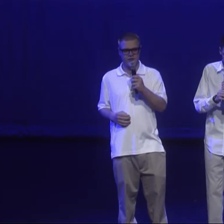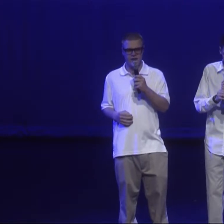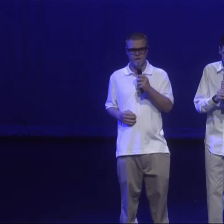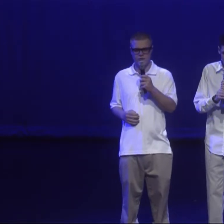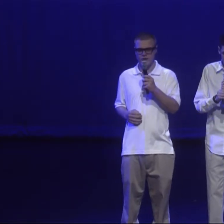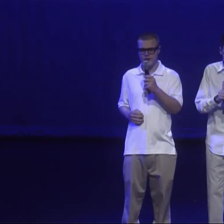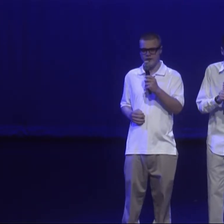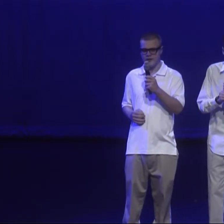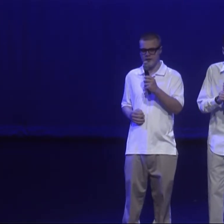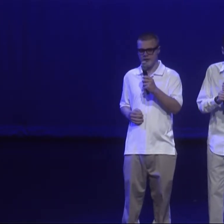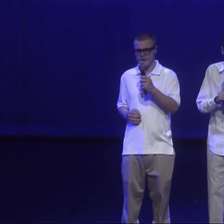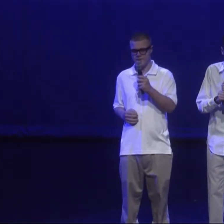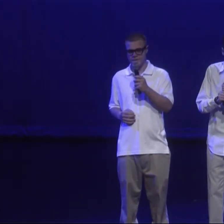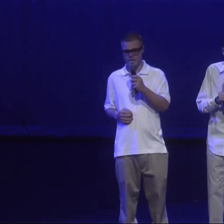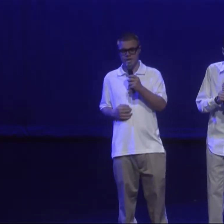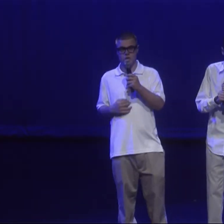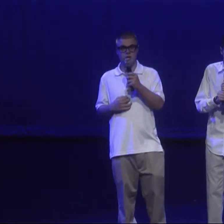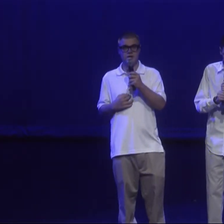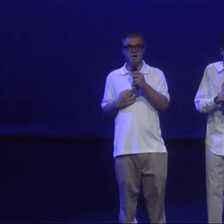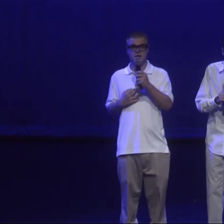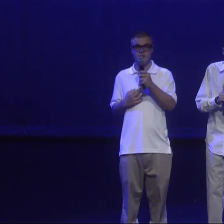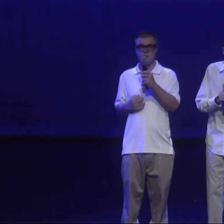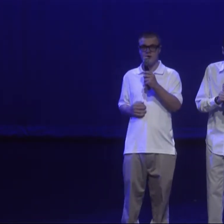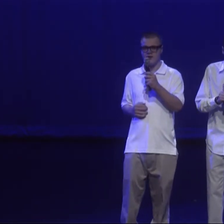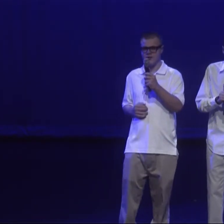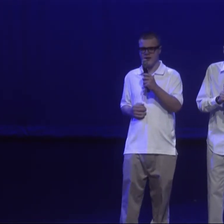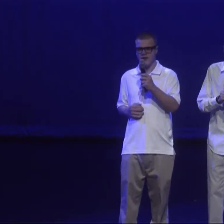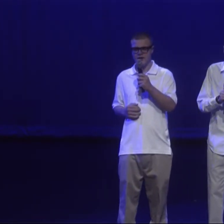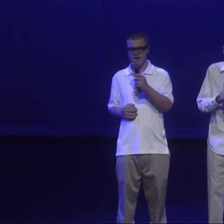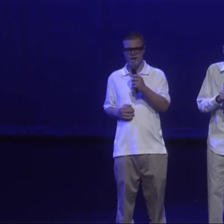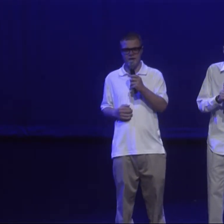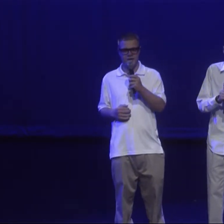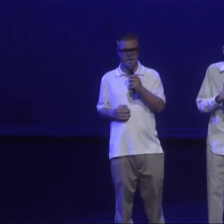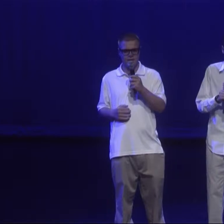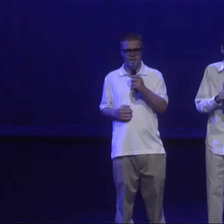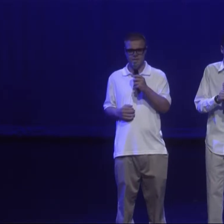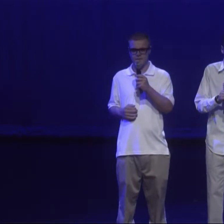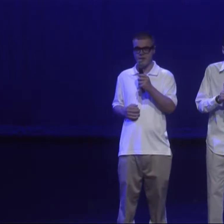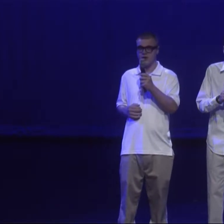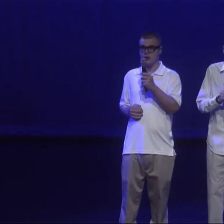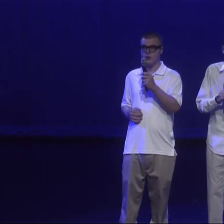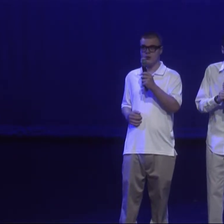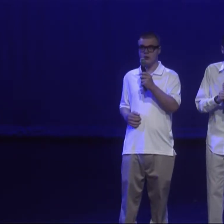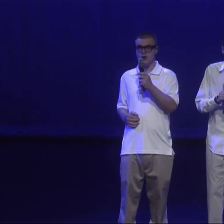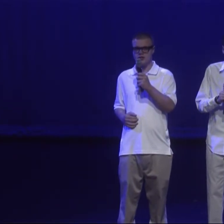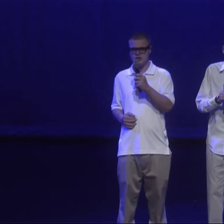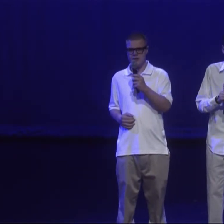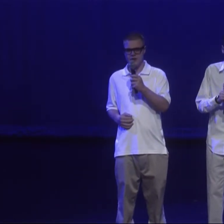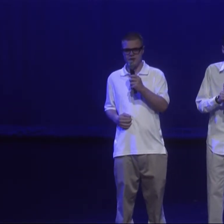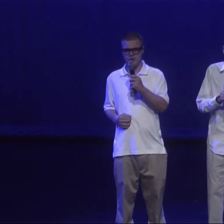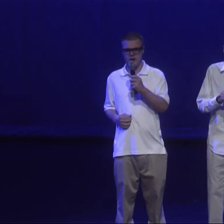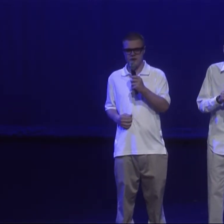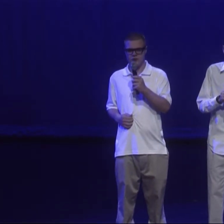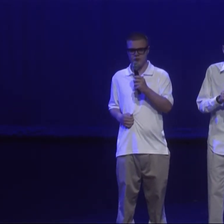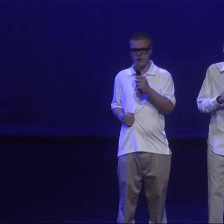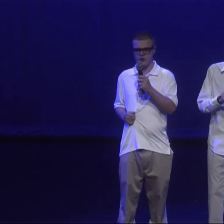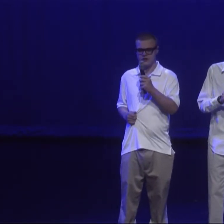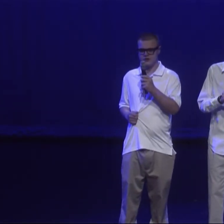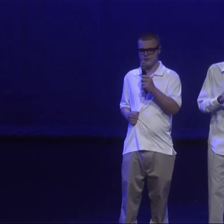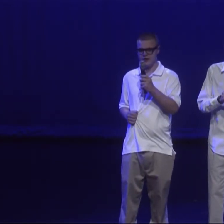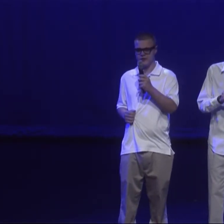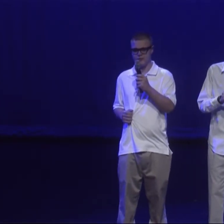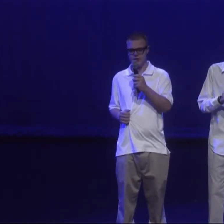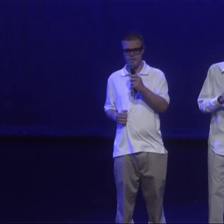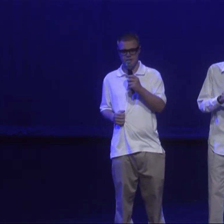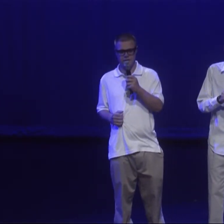Back in seventh grade, we didn't even want to say hey. We were unsure about surroundings, we were